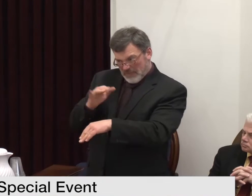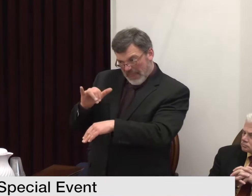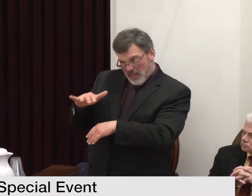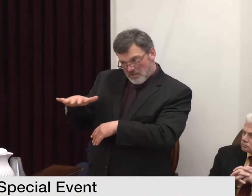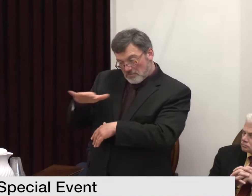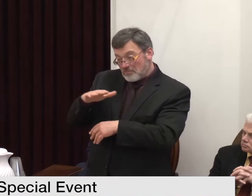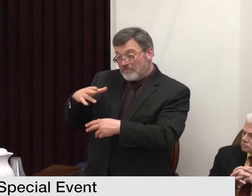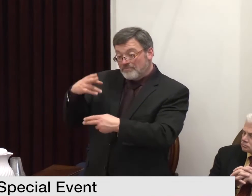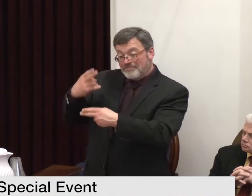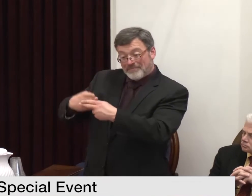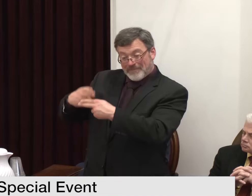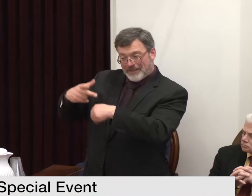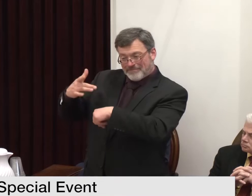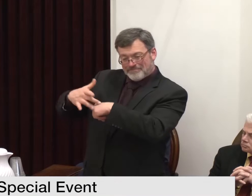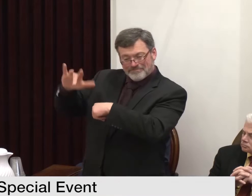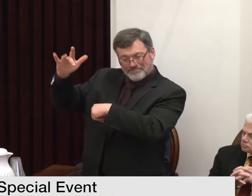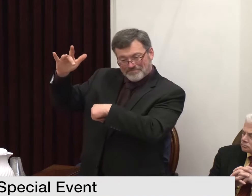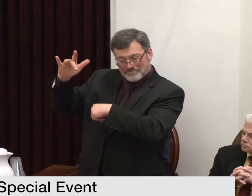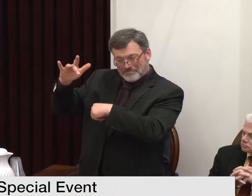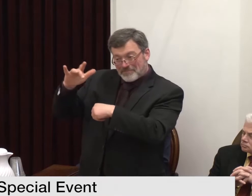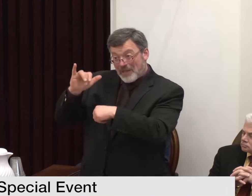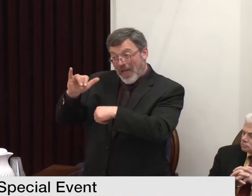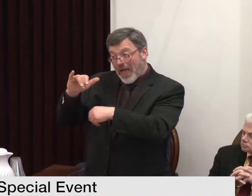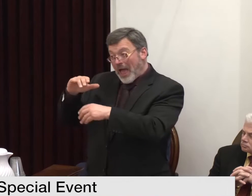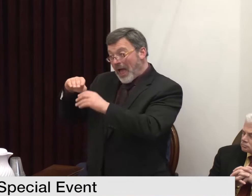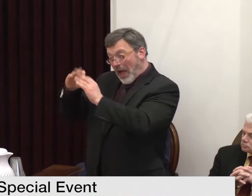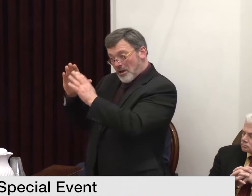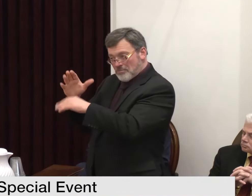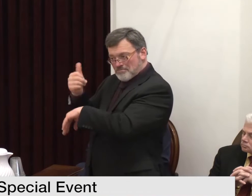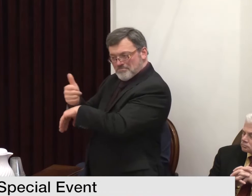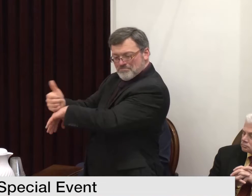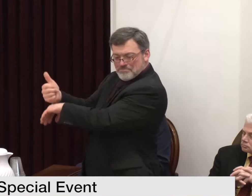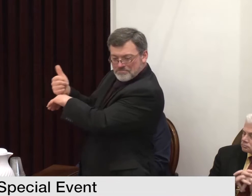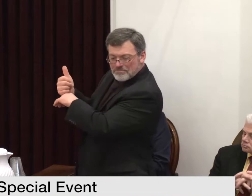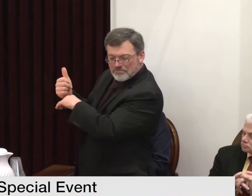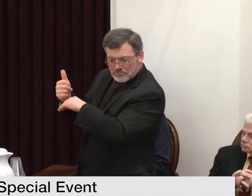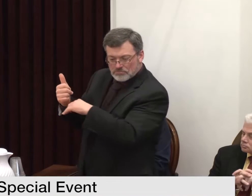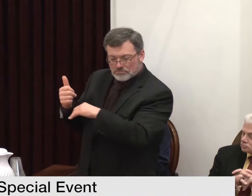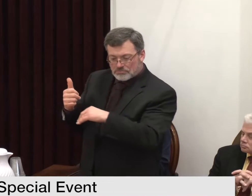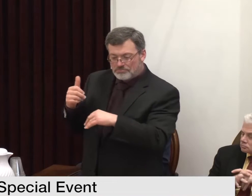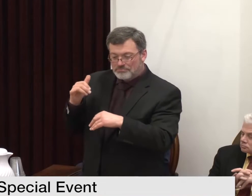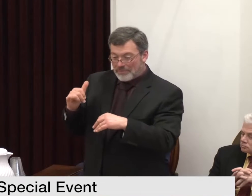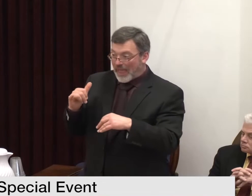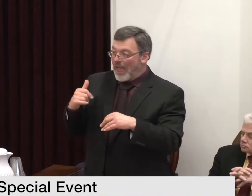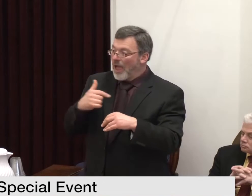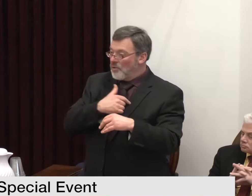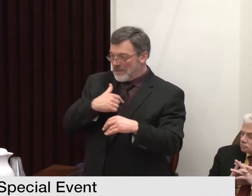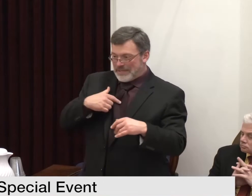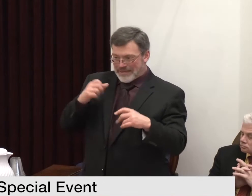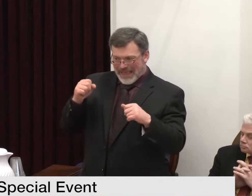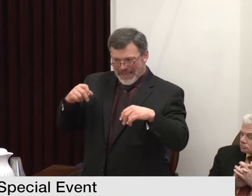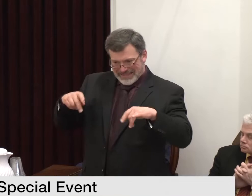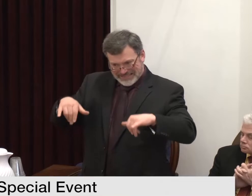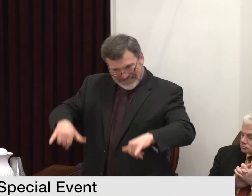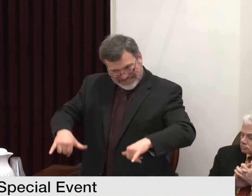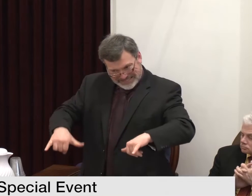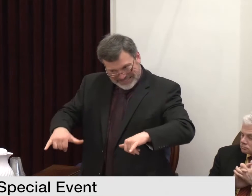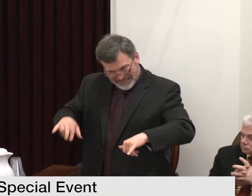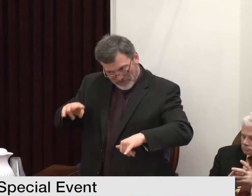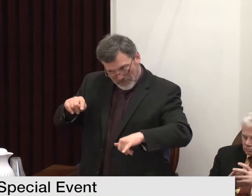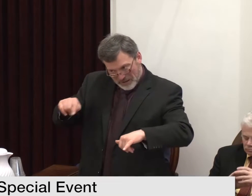families, this is how we keep and attract the people we need to reverse our demographic